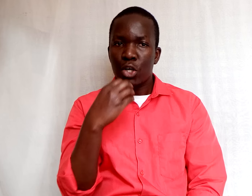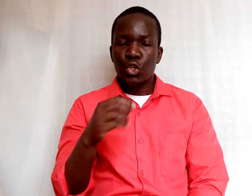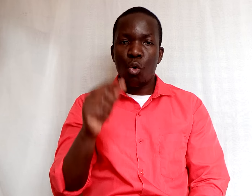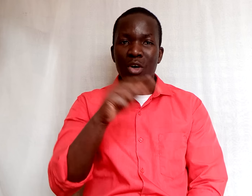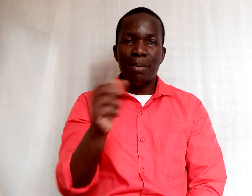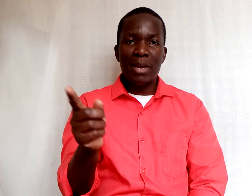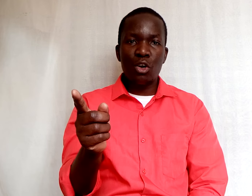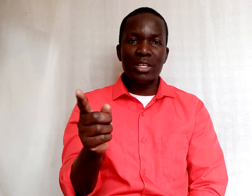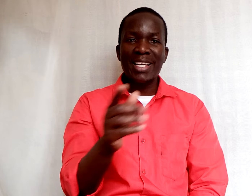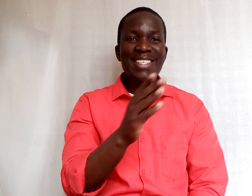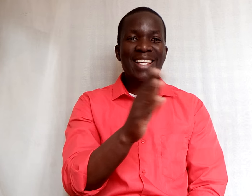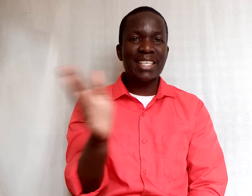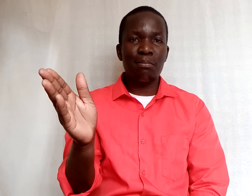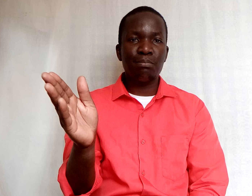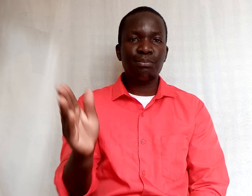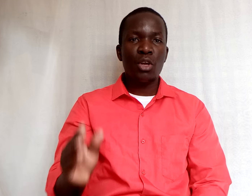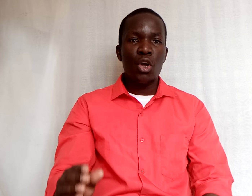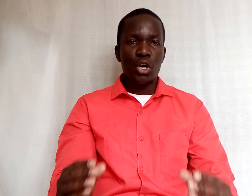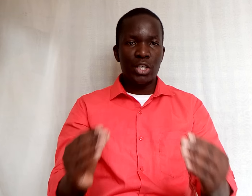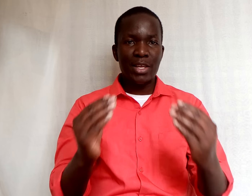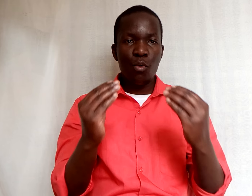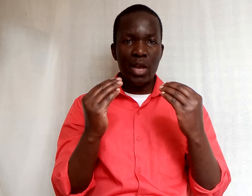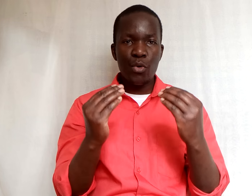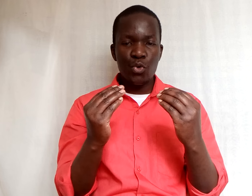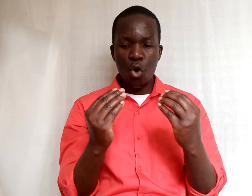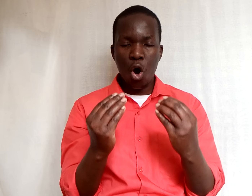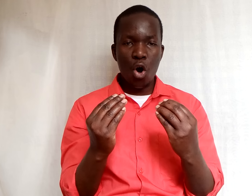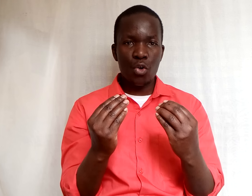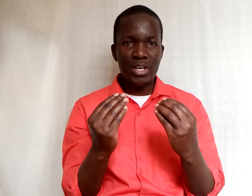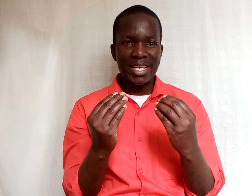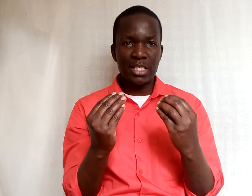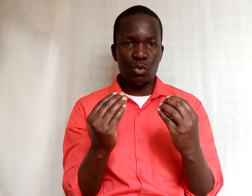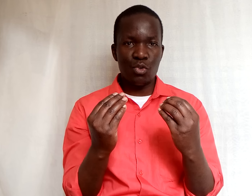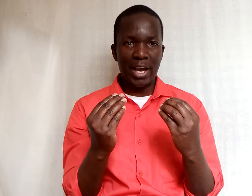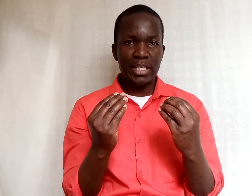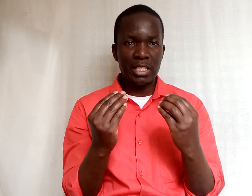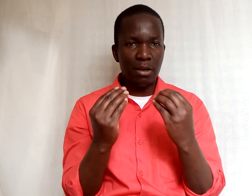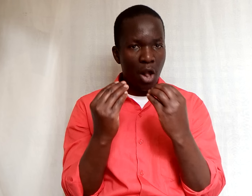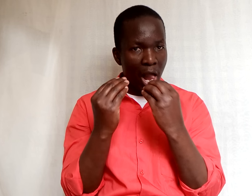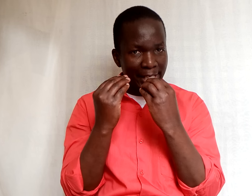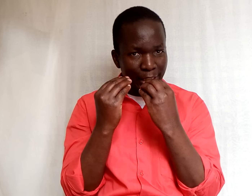So watermelon is the same. The way you hold it when you are eating, like this.